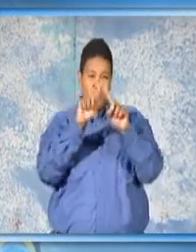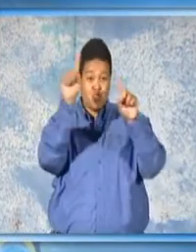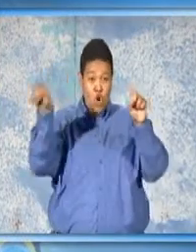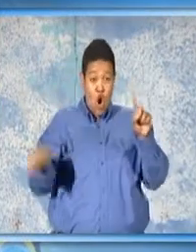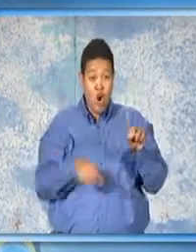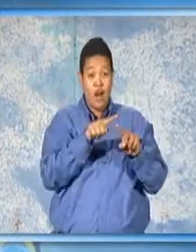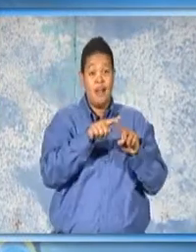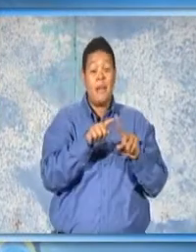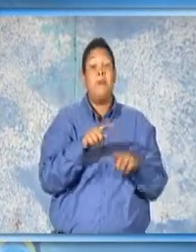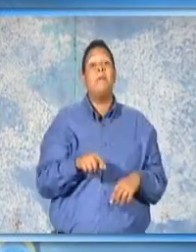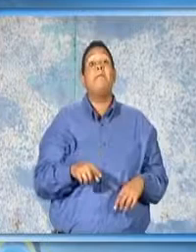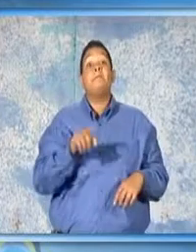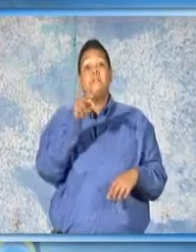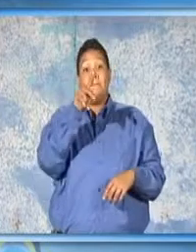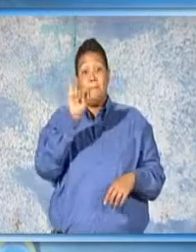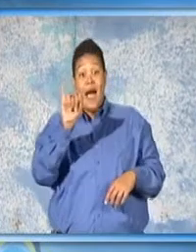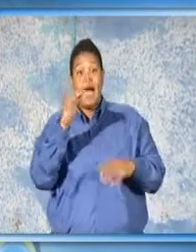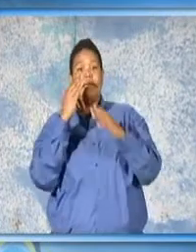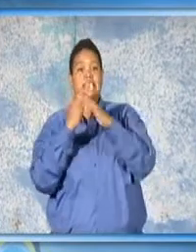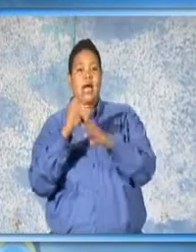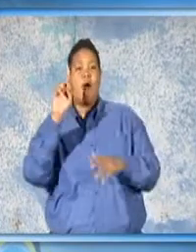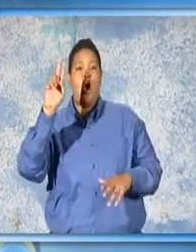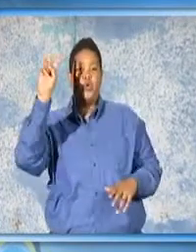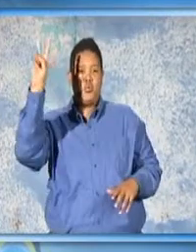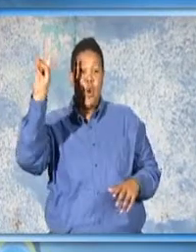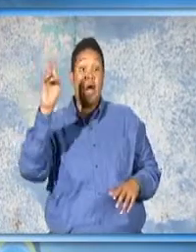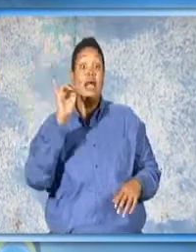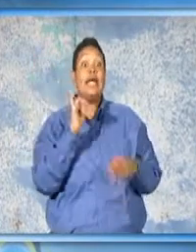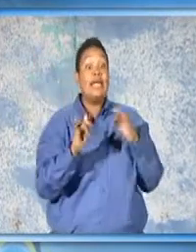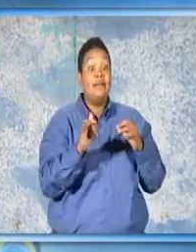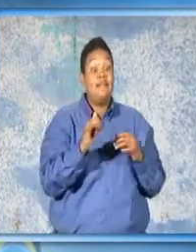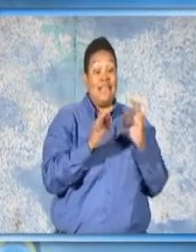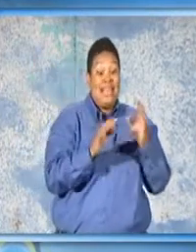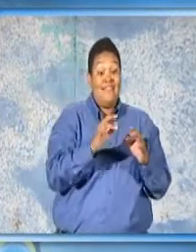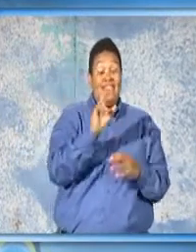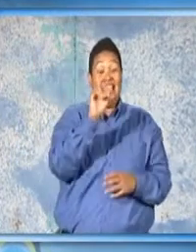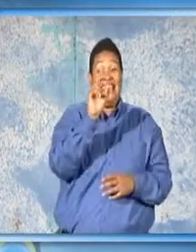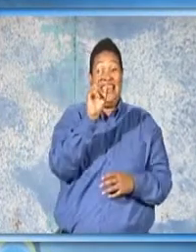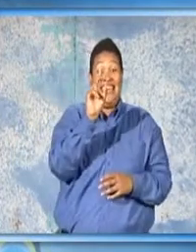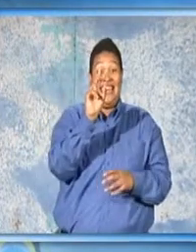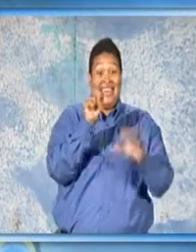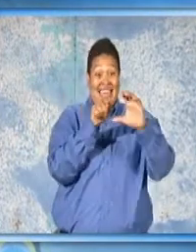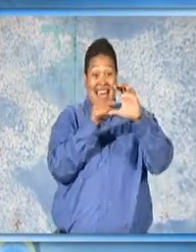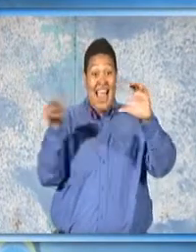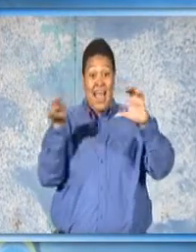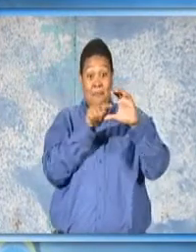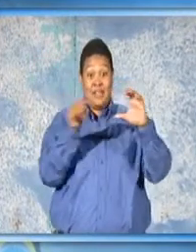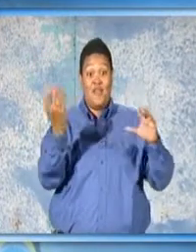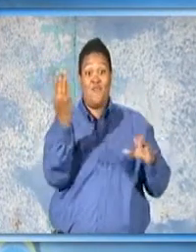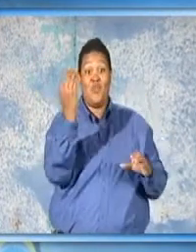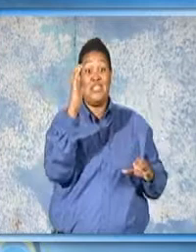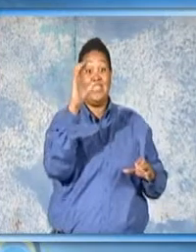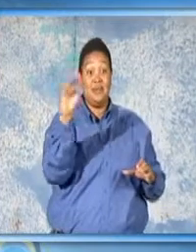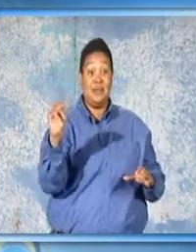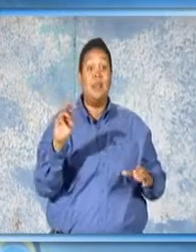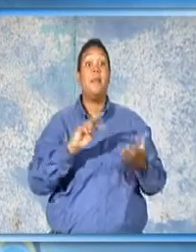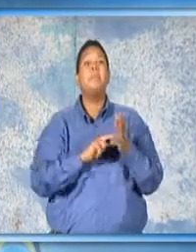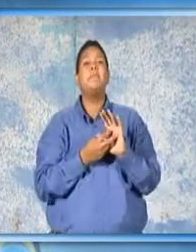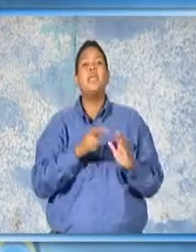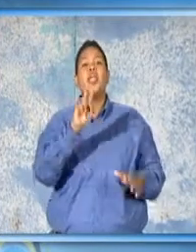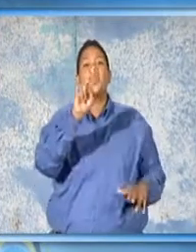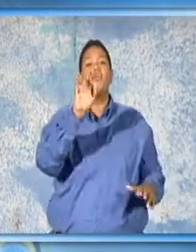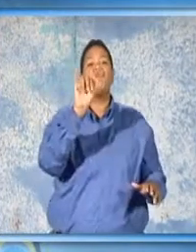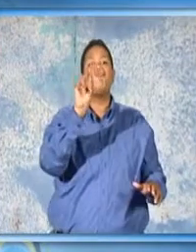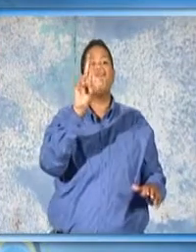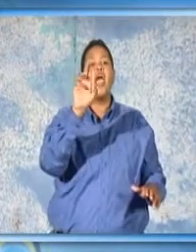r squared. If the diameter of the cylinder is 14 centimeters, it means that the radius is 7